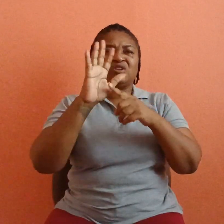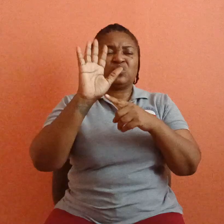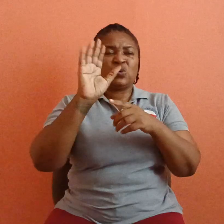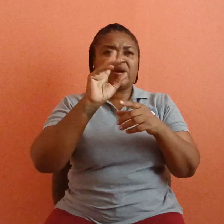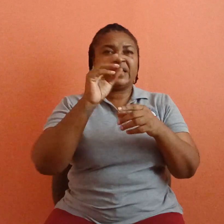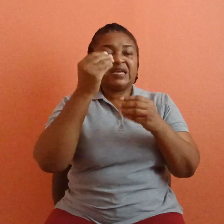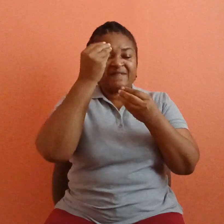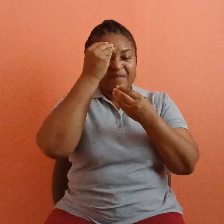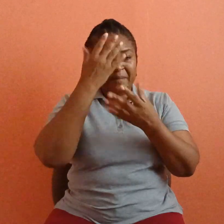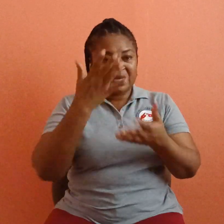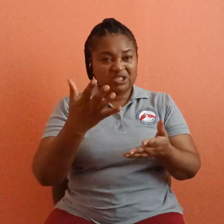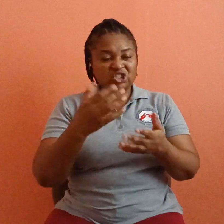summary.